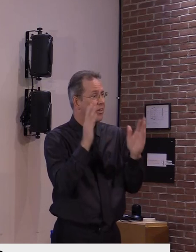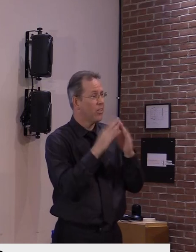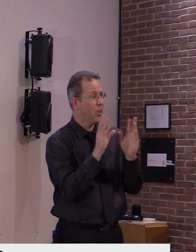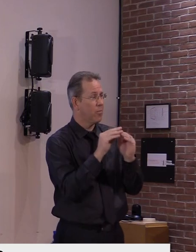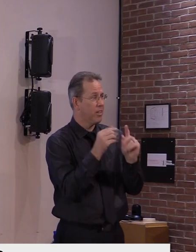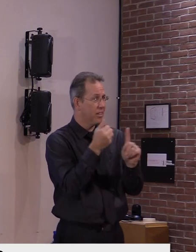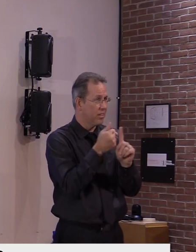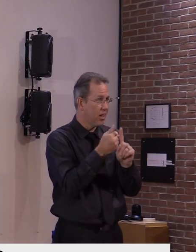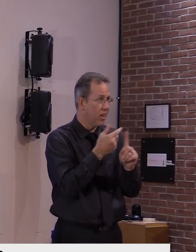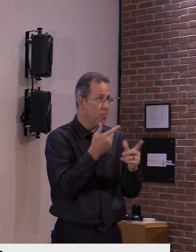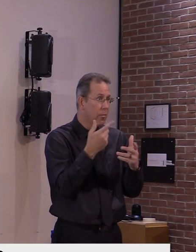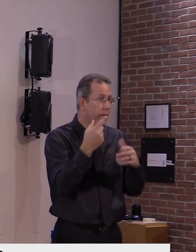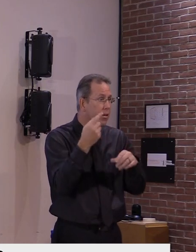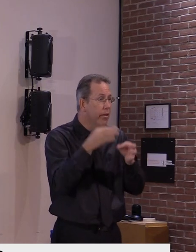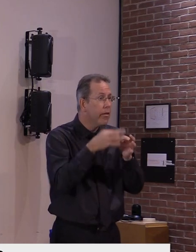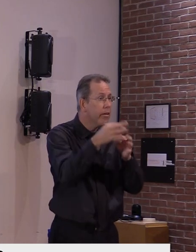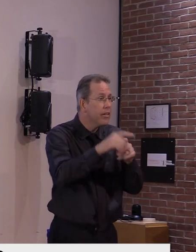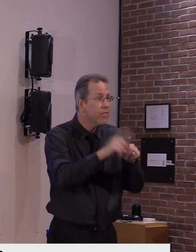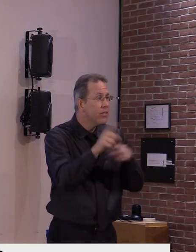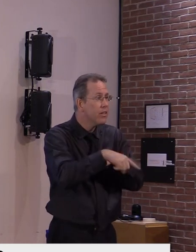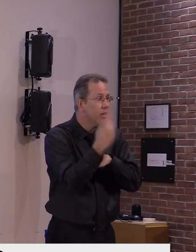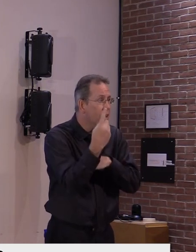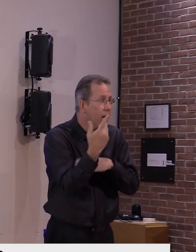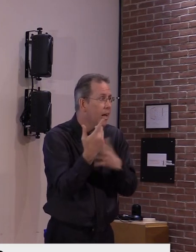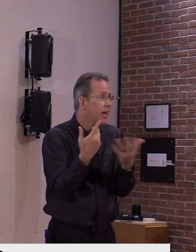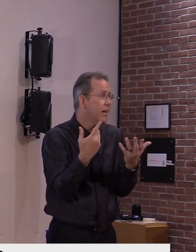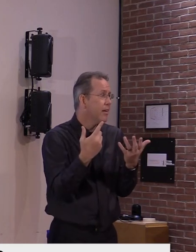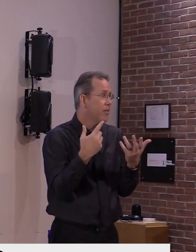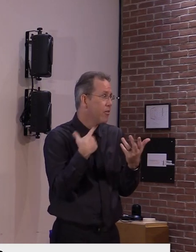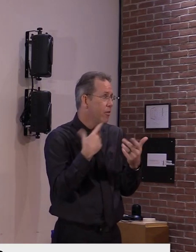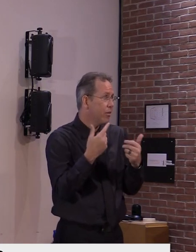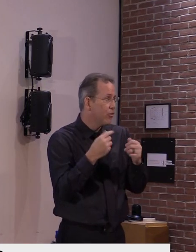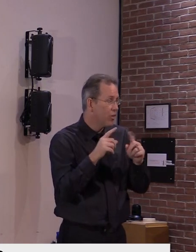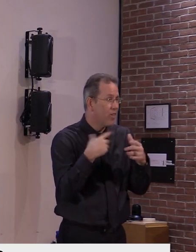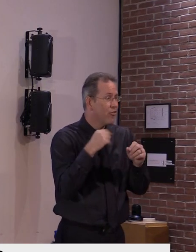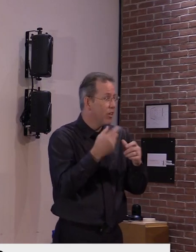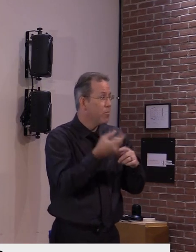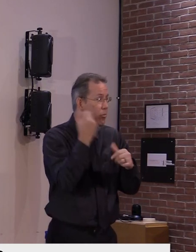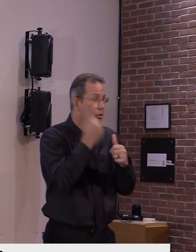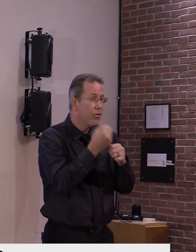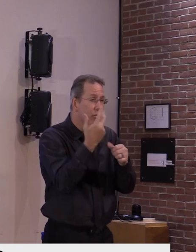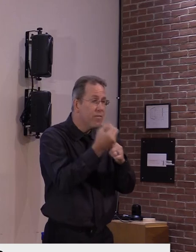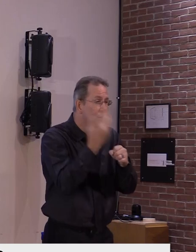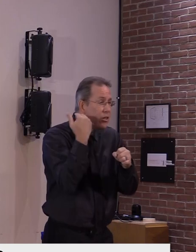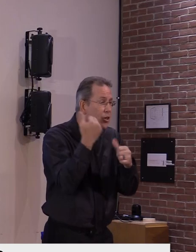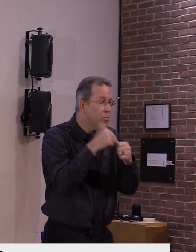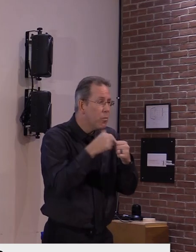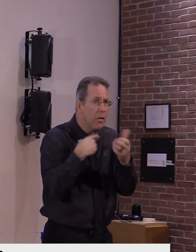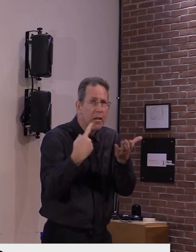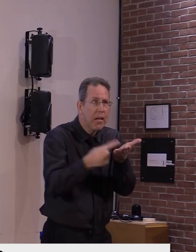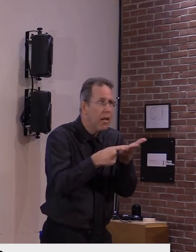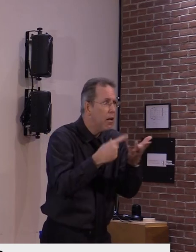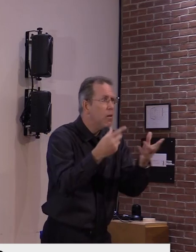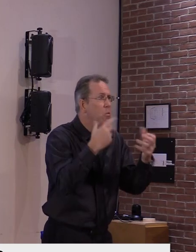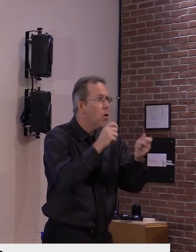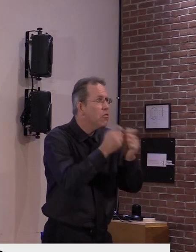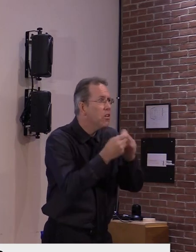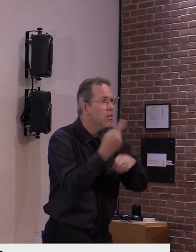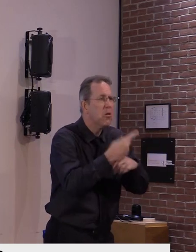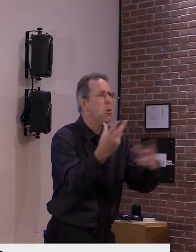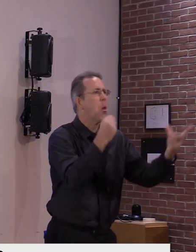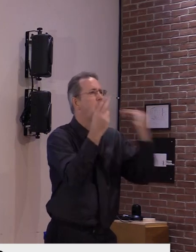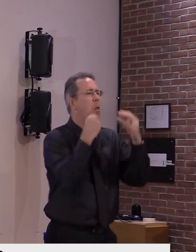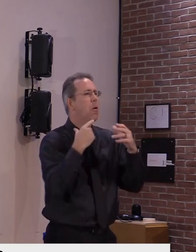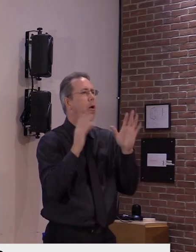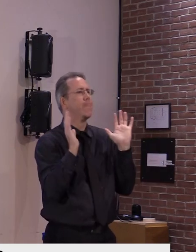ago, as you might remember. It didn't go over so well, so we'll see how much luck it didn't go over well with the